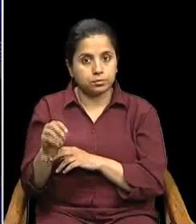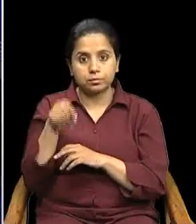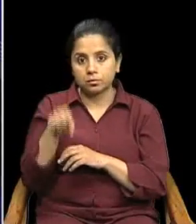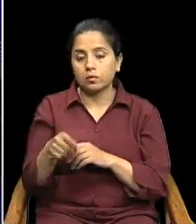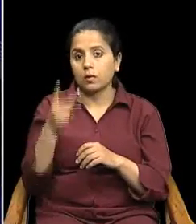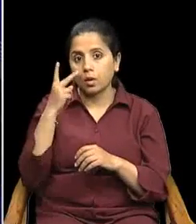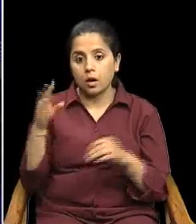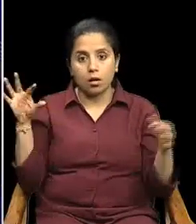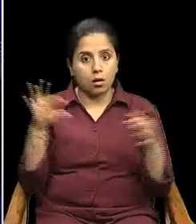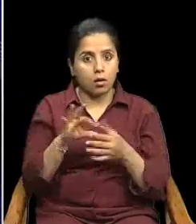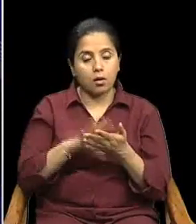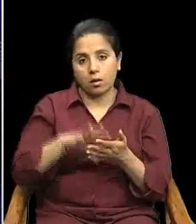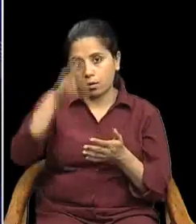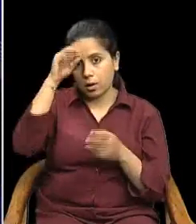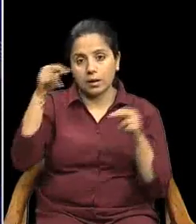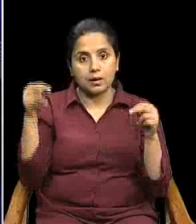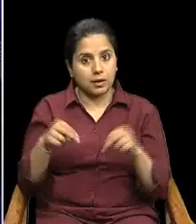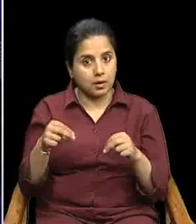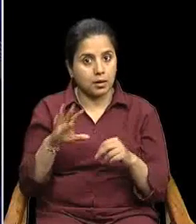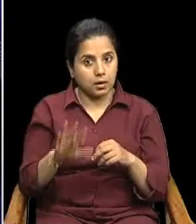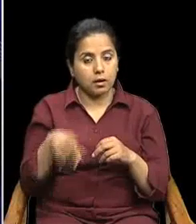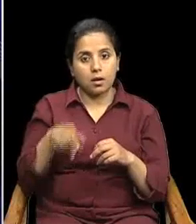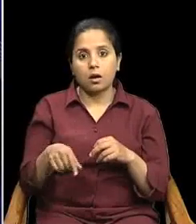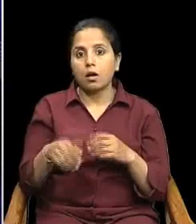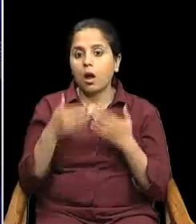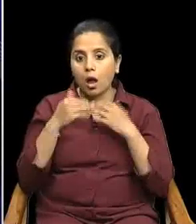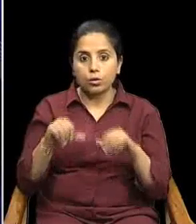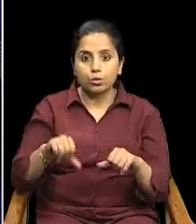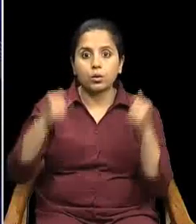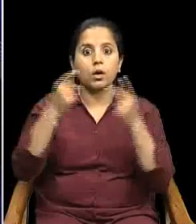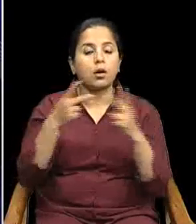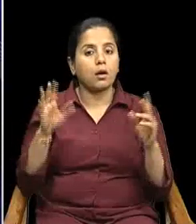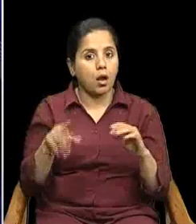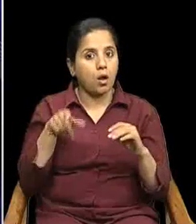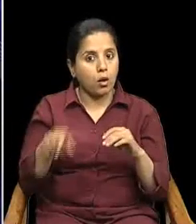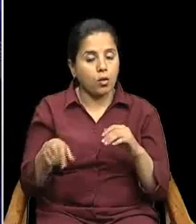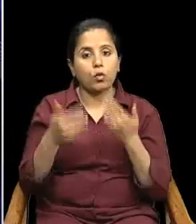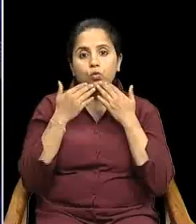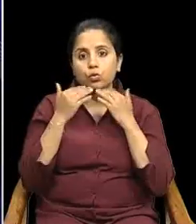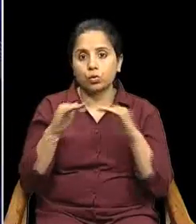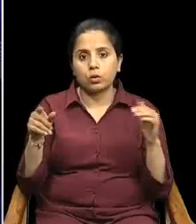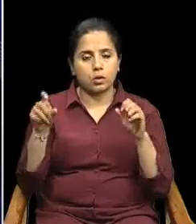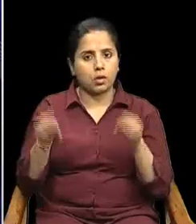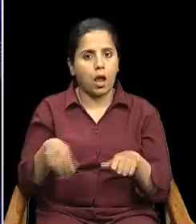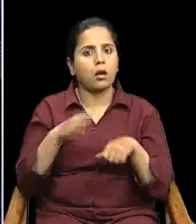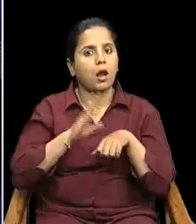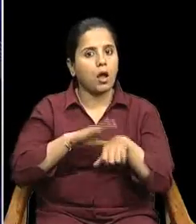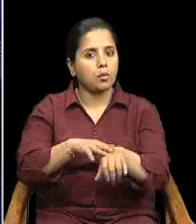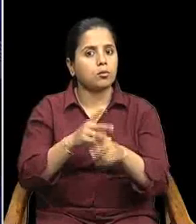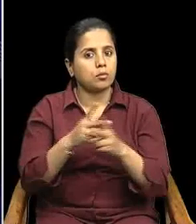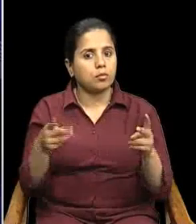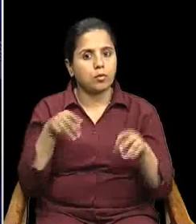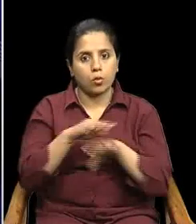by linking the learning needs with the graduate attributes, the students can experience